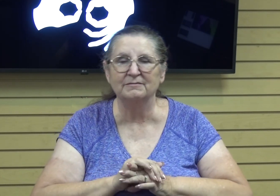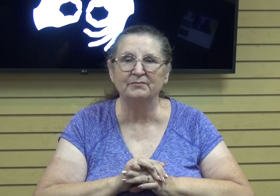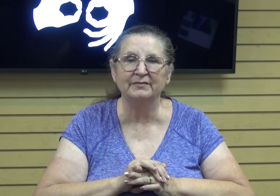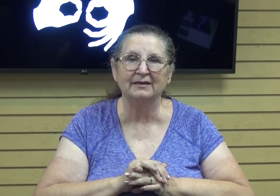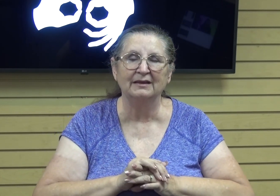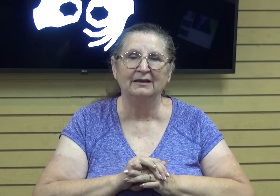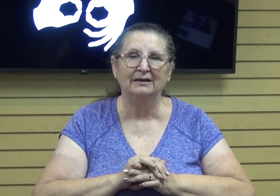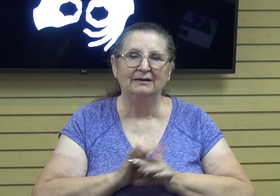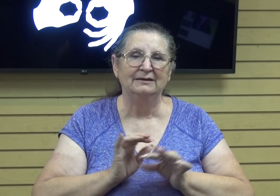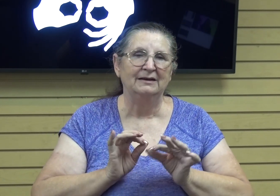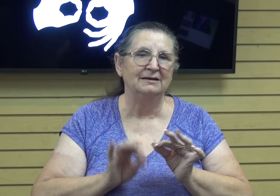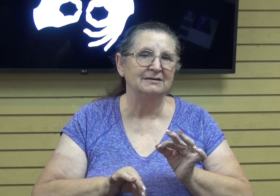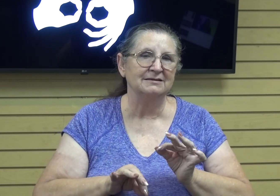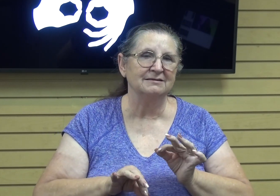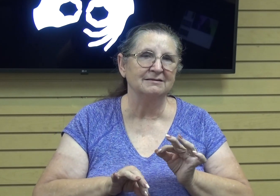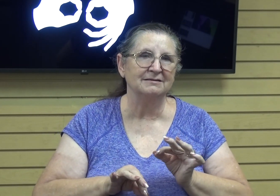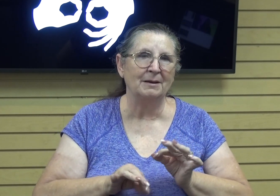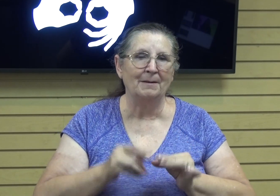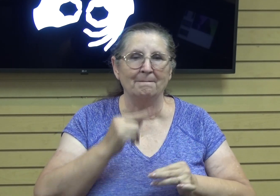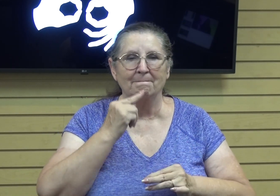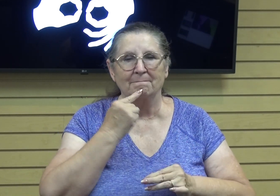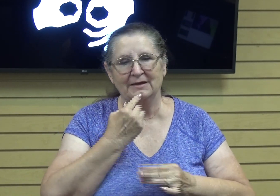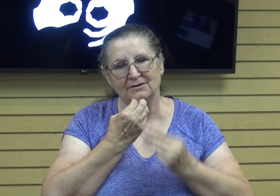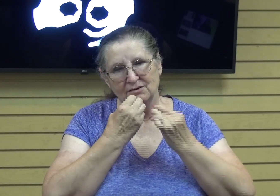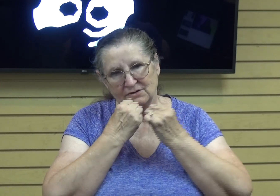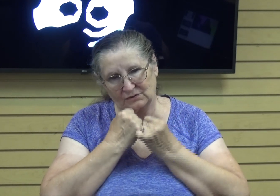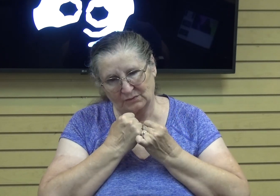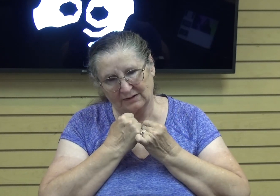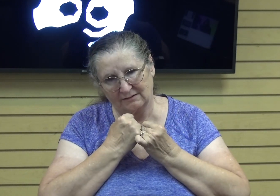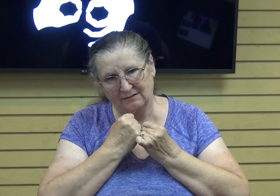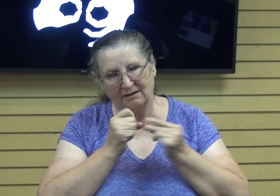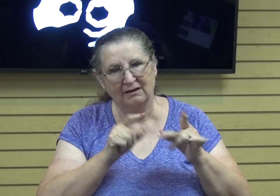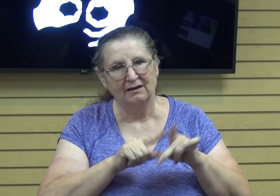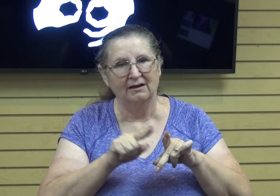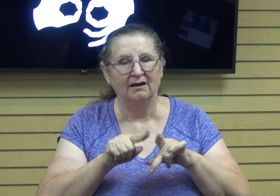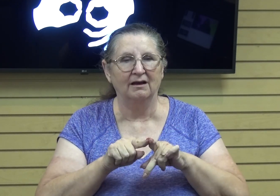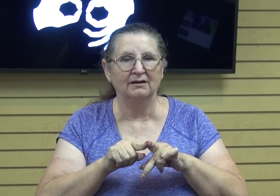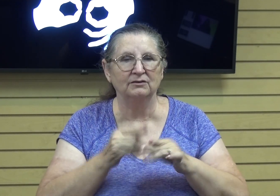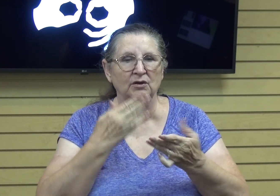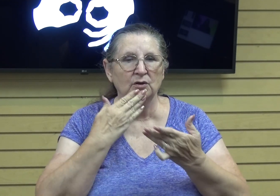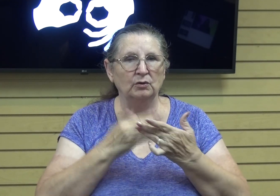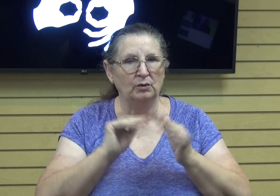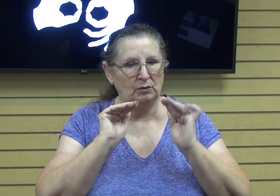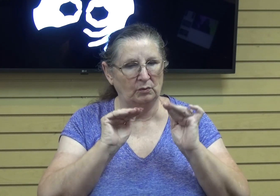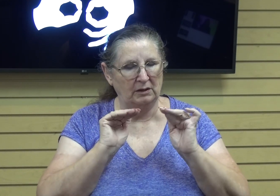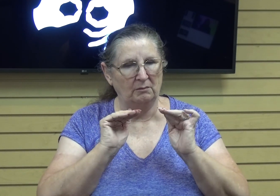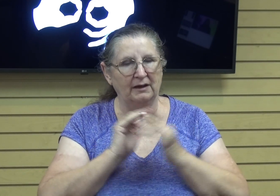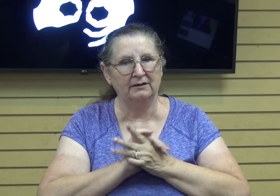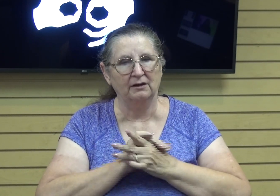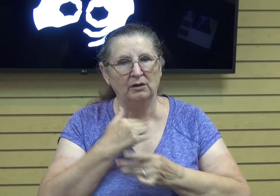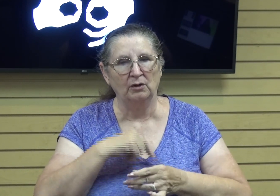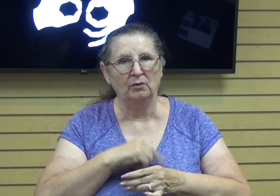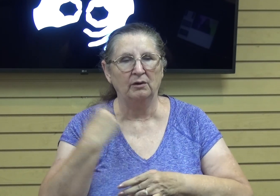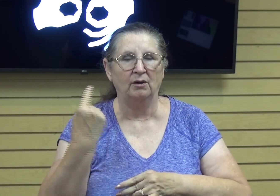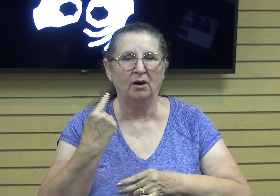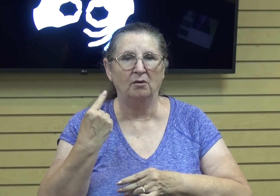just bittersweet. But also it's a good reminder that we will always be connected through